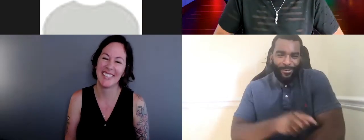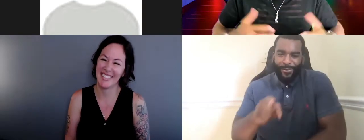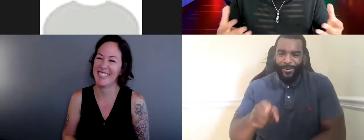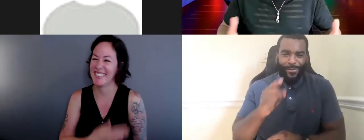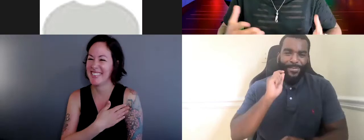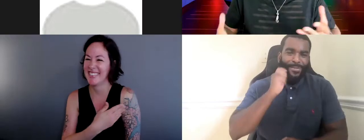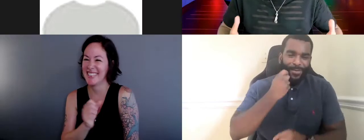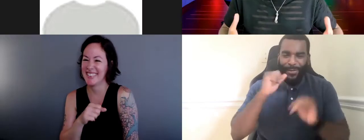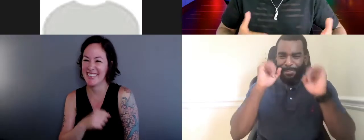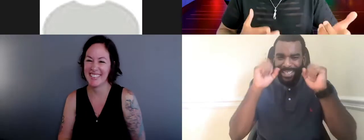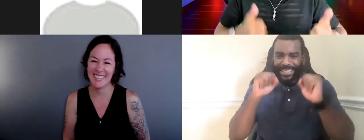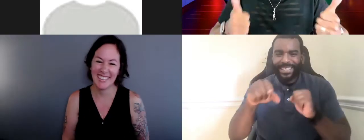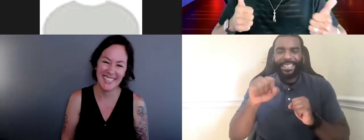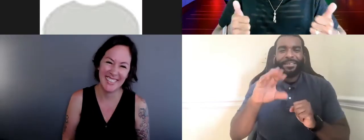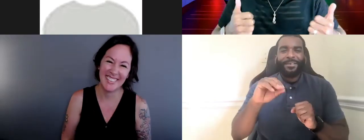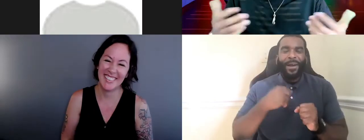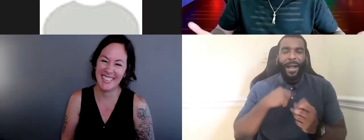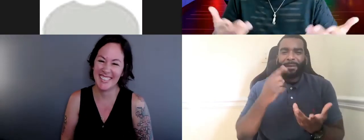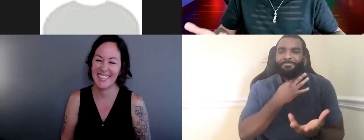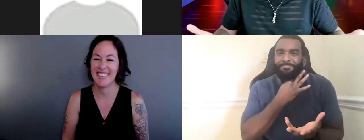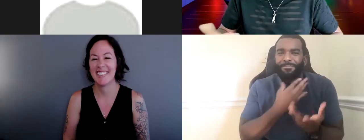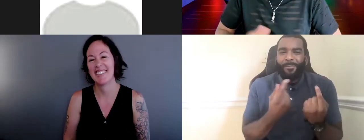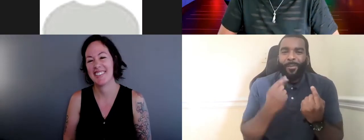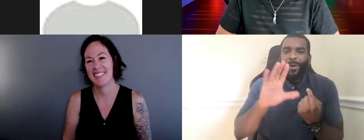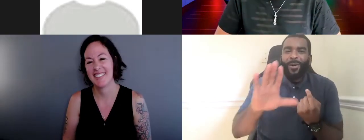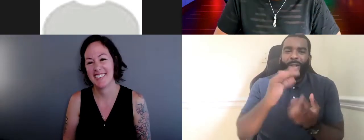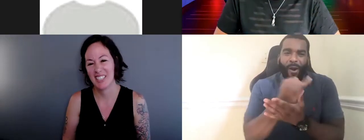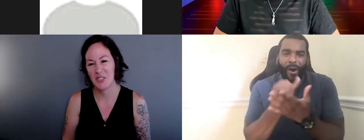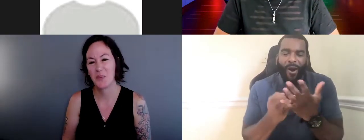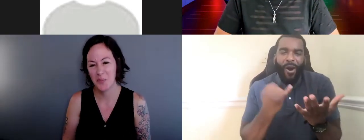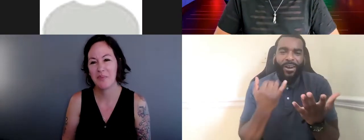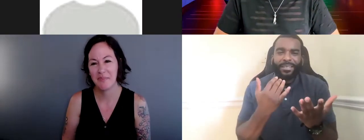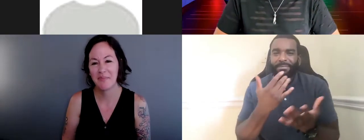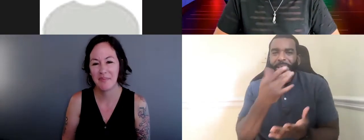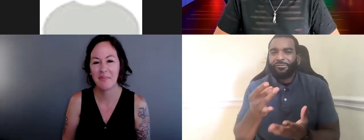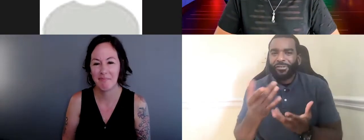And so just kind of curious your arts interests.